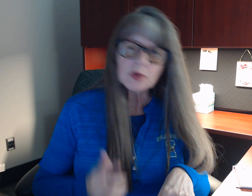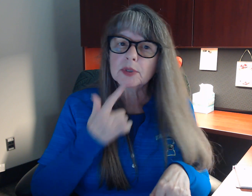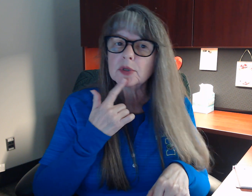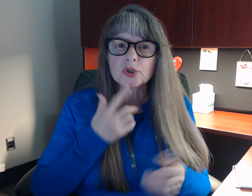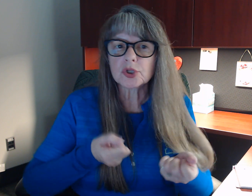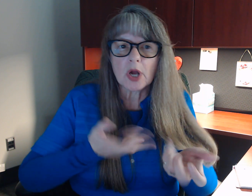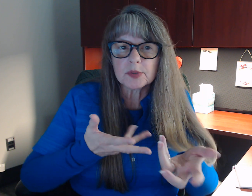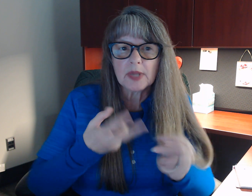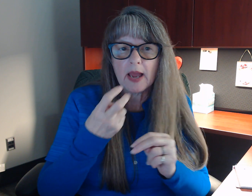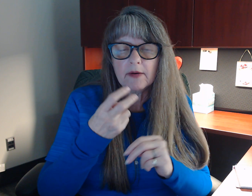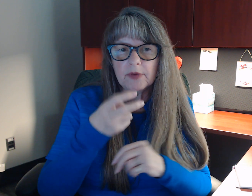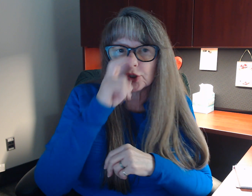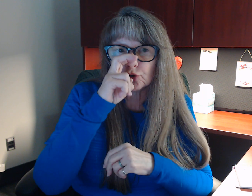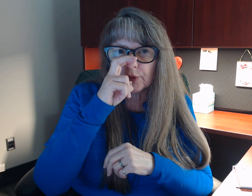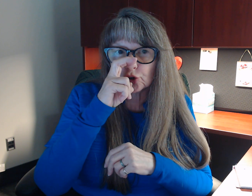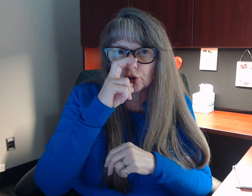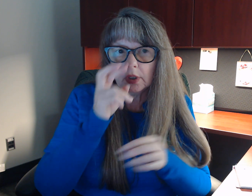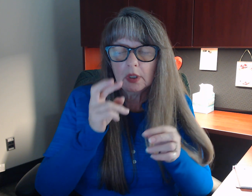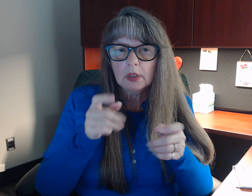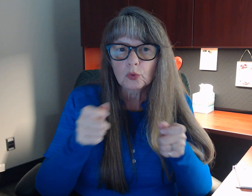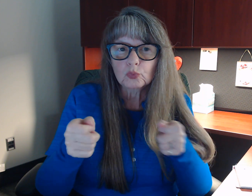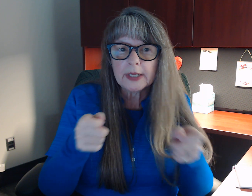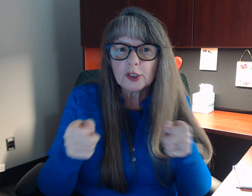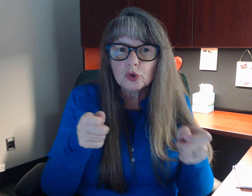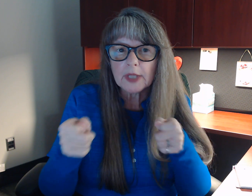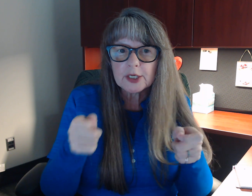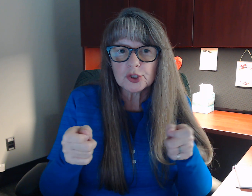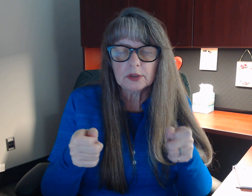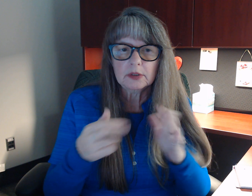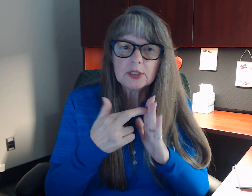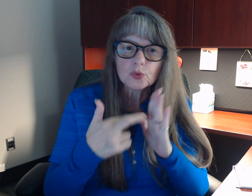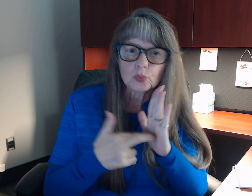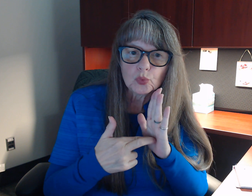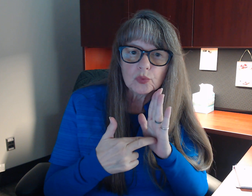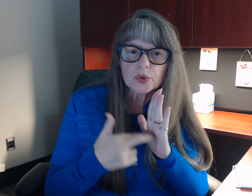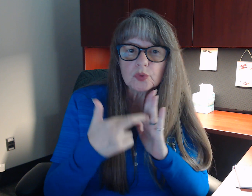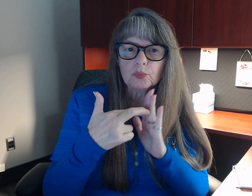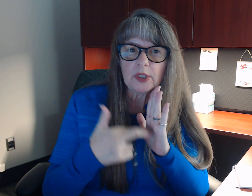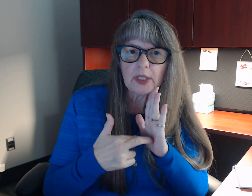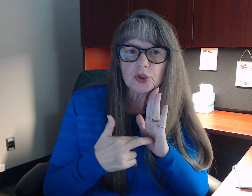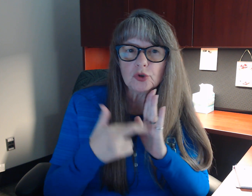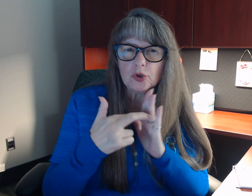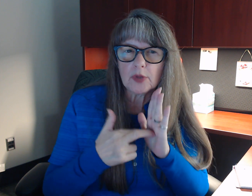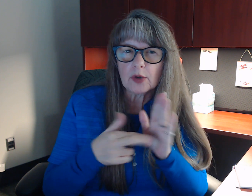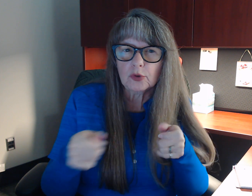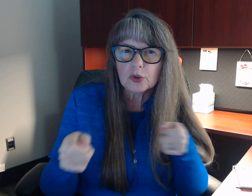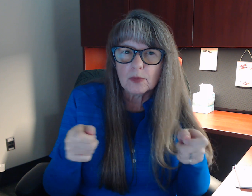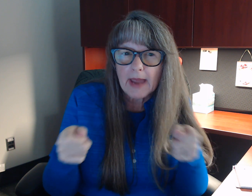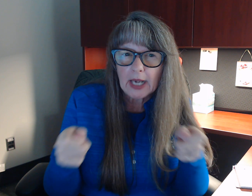it'll just cause them to have a stricter regulation. These are rules, regulations. You could do that, or you could do